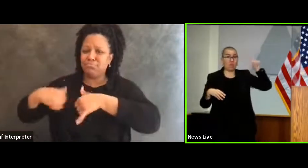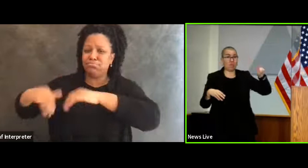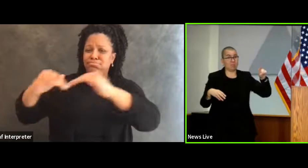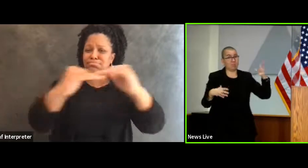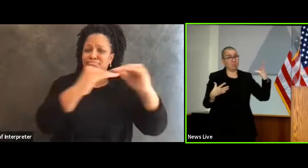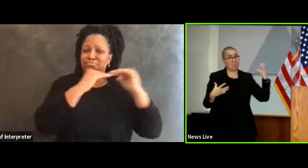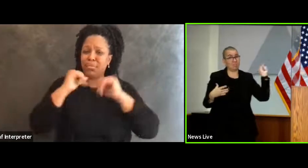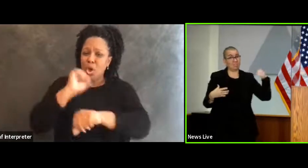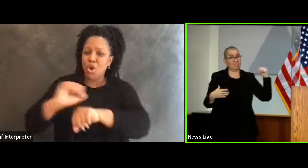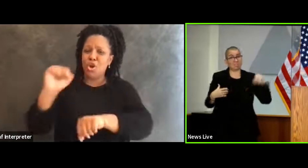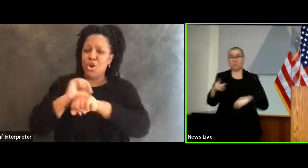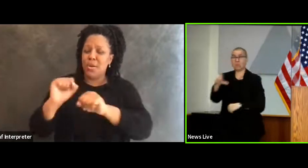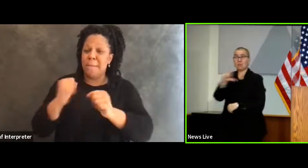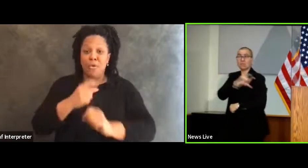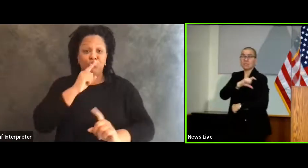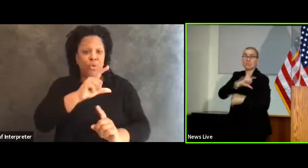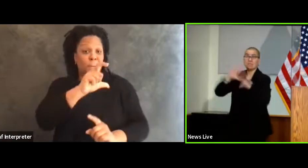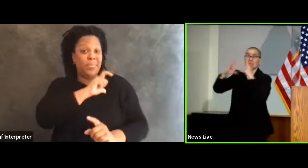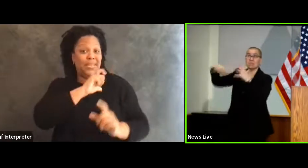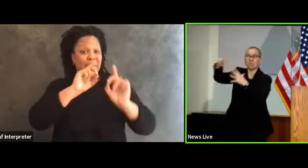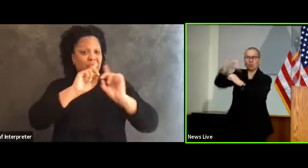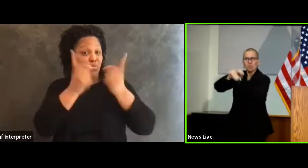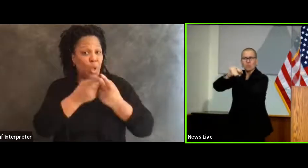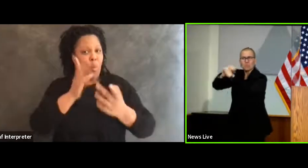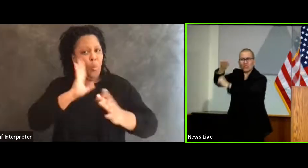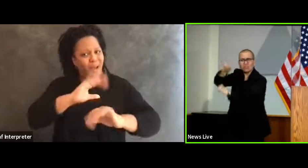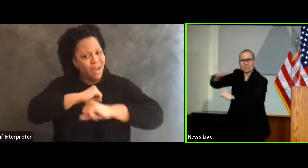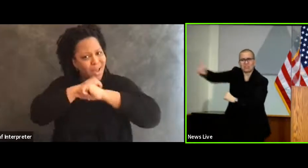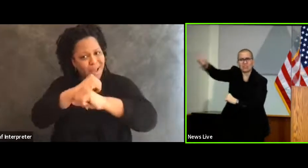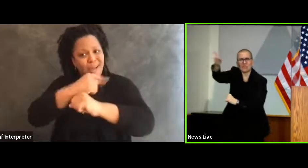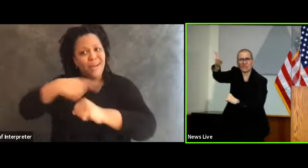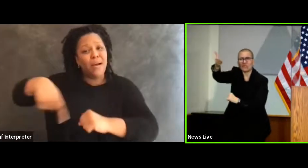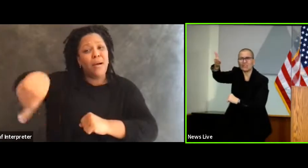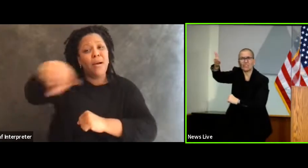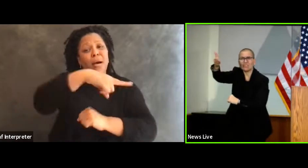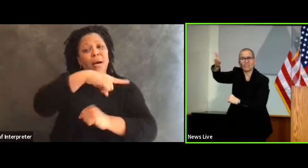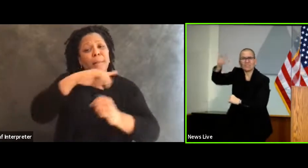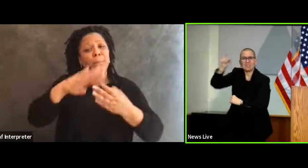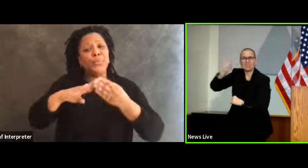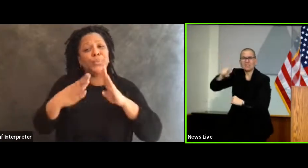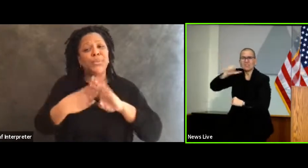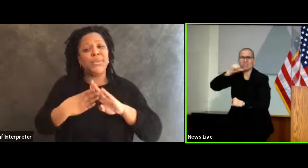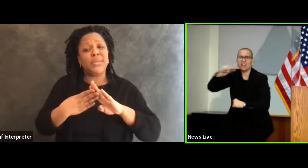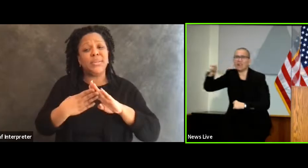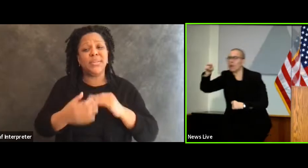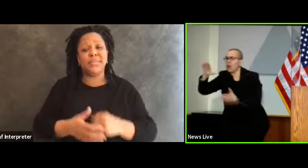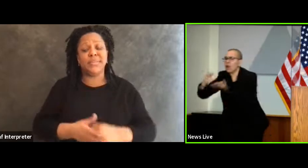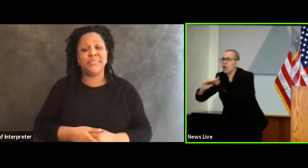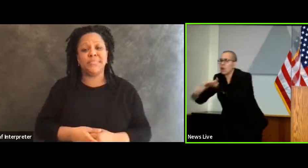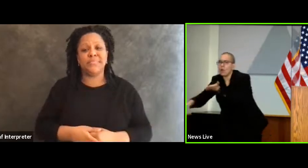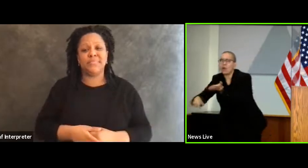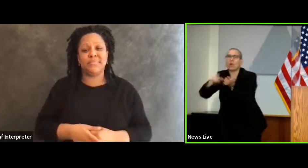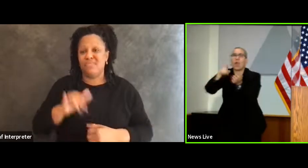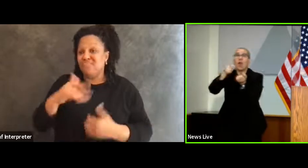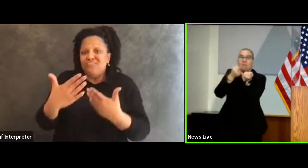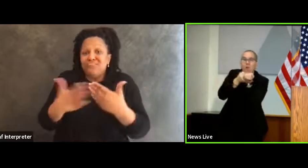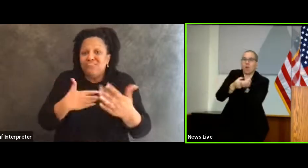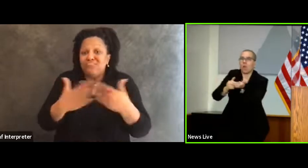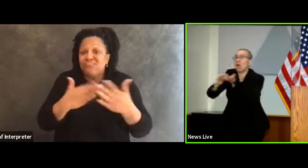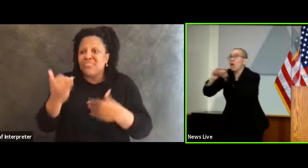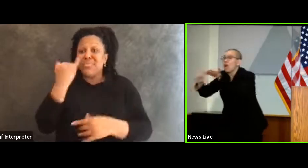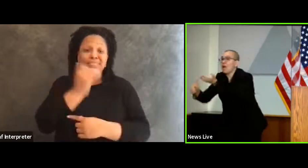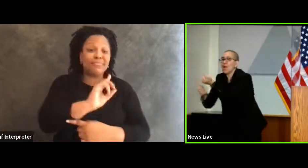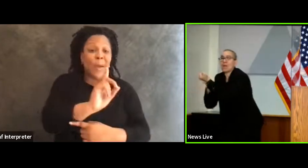the communities they serve should not be a partisan issue. So it's time to create that